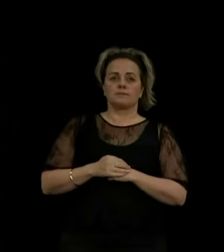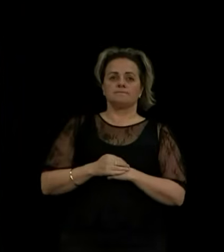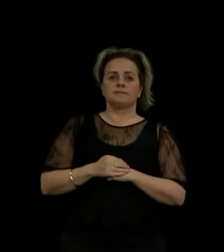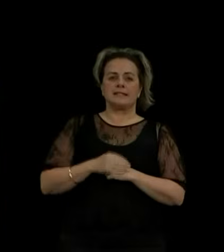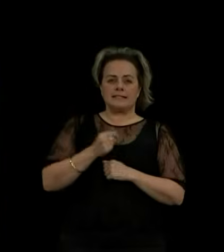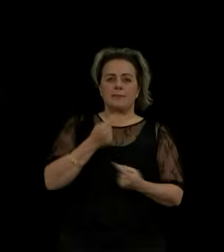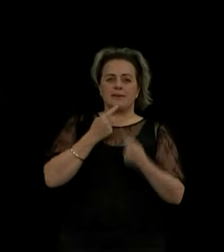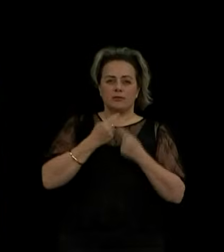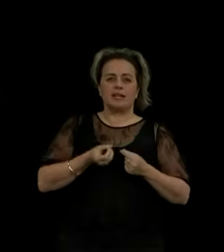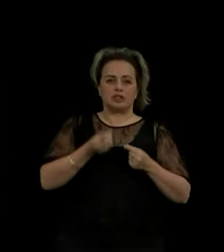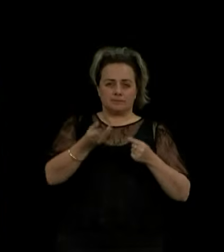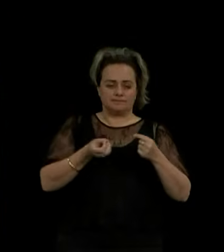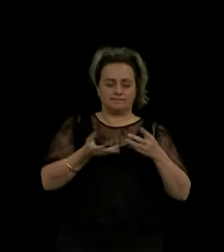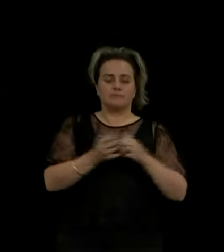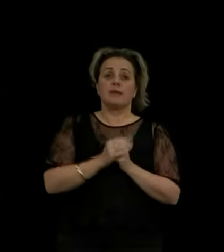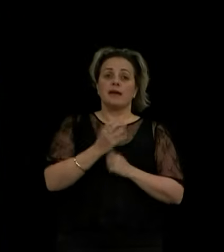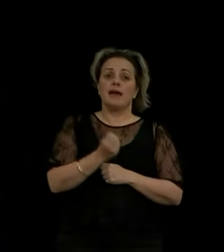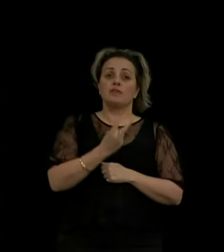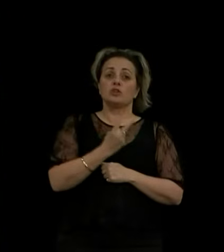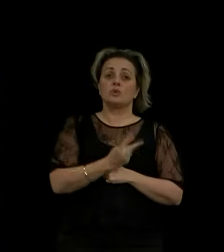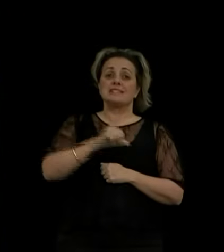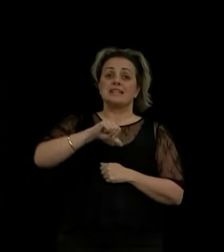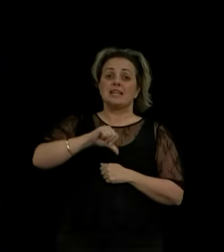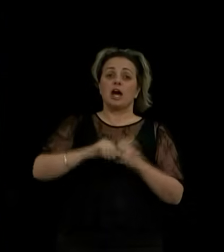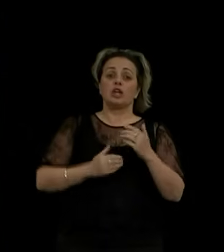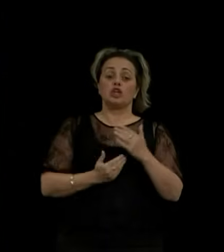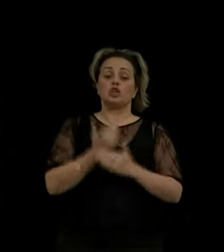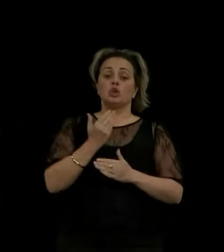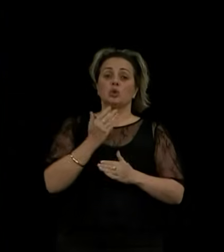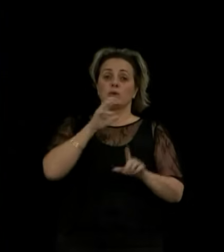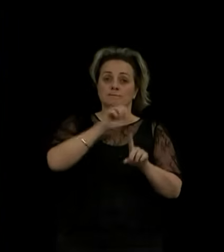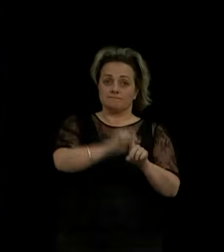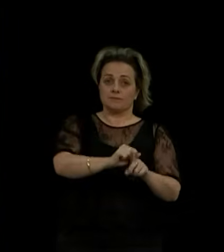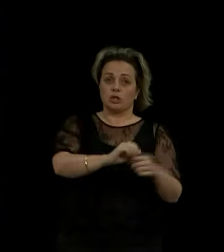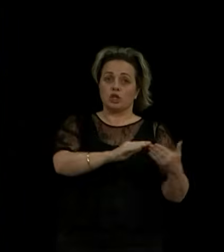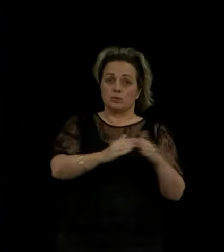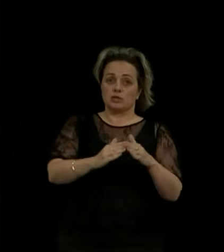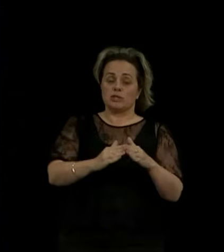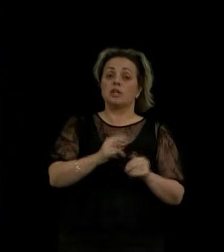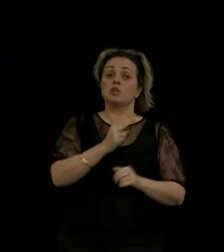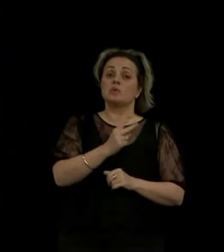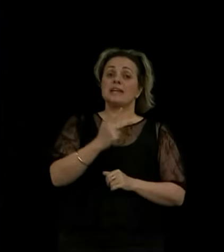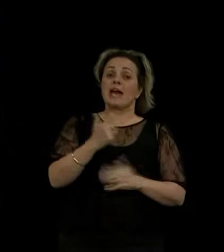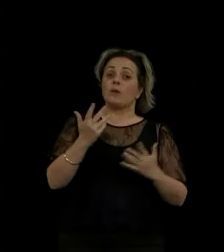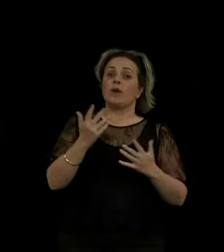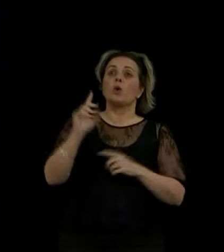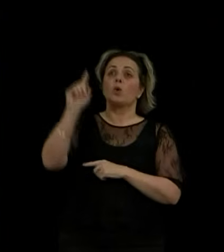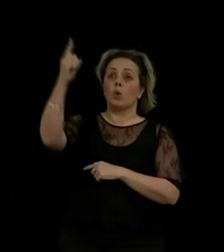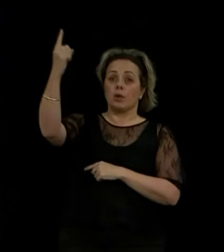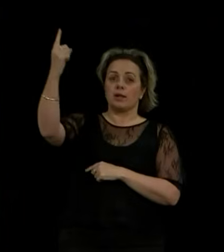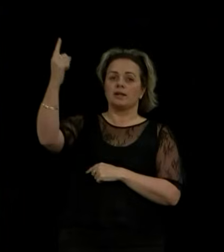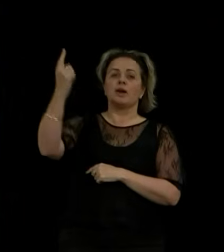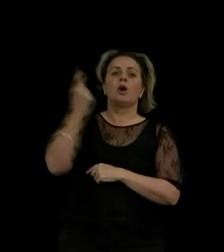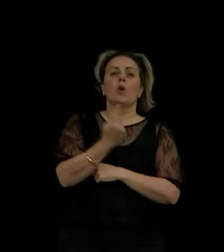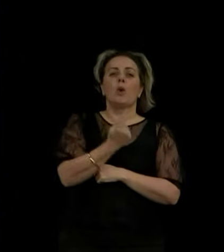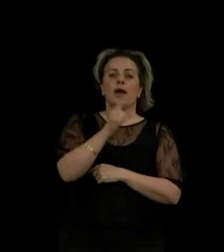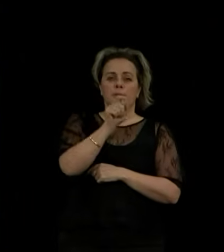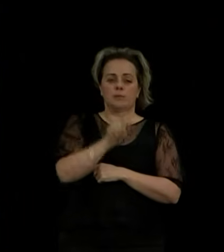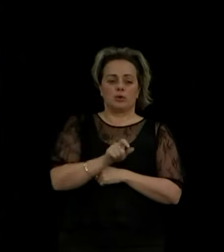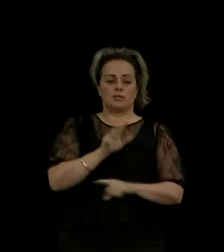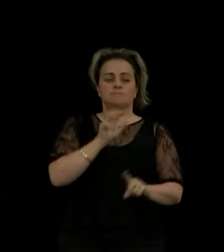today's cases. There are the 29 new community cases, 28 of which are in Auckland, and one is